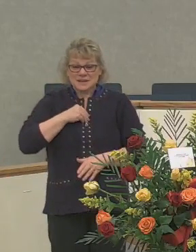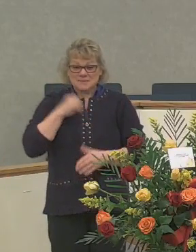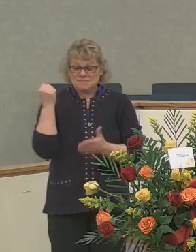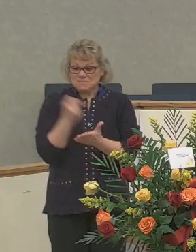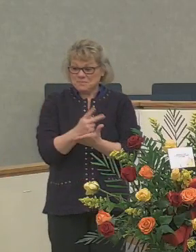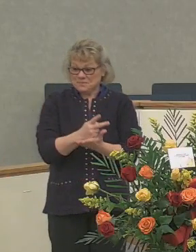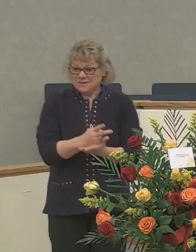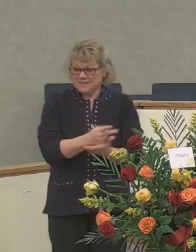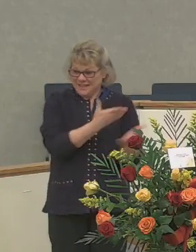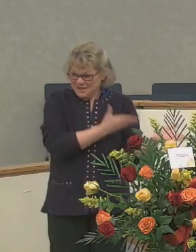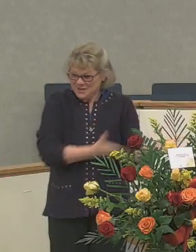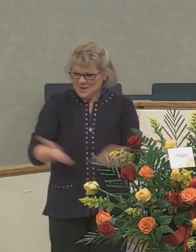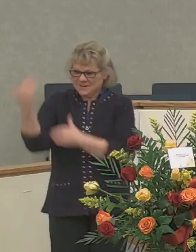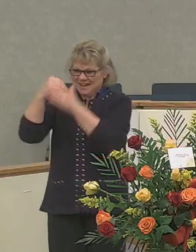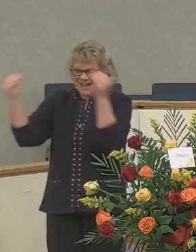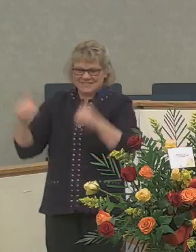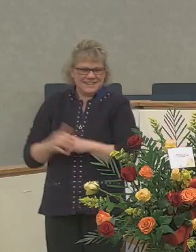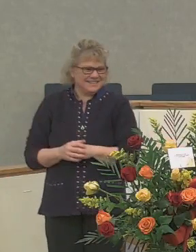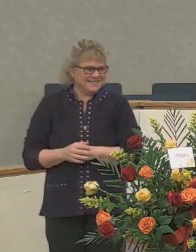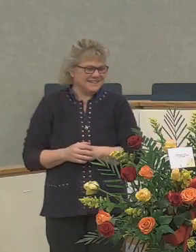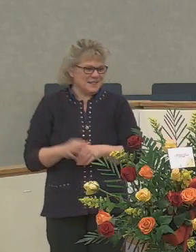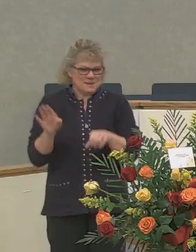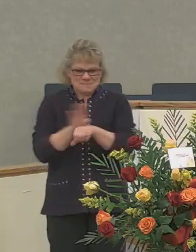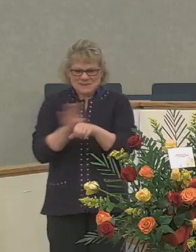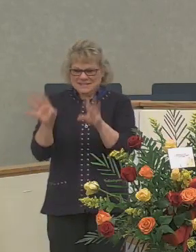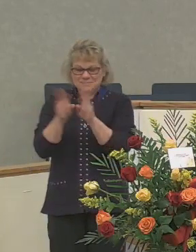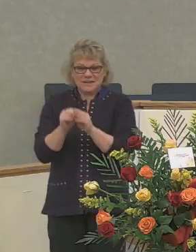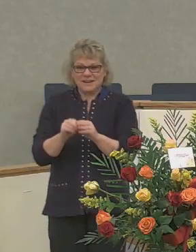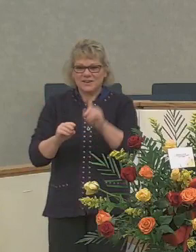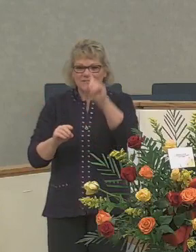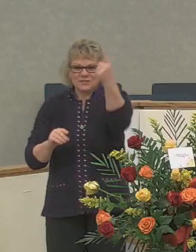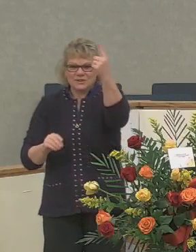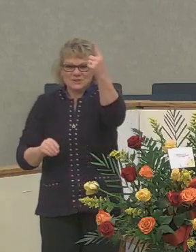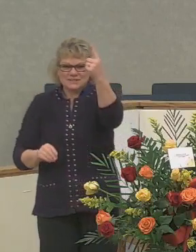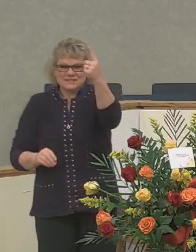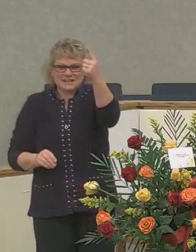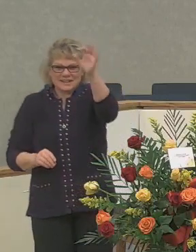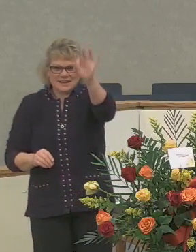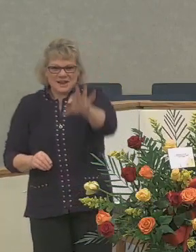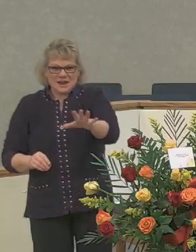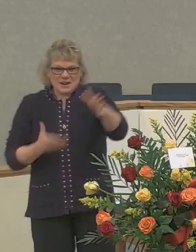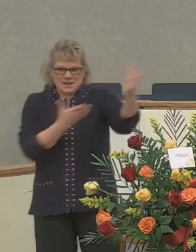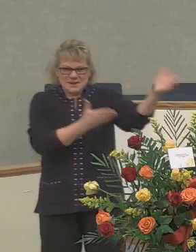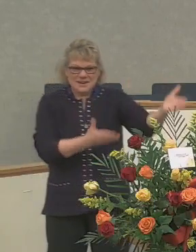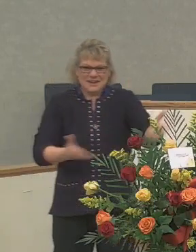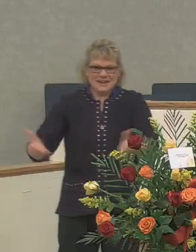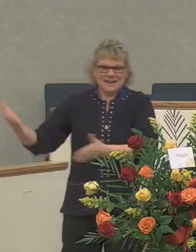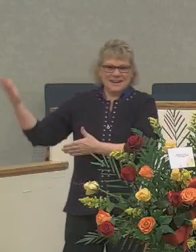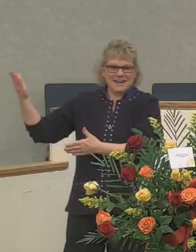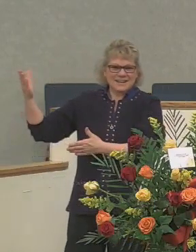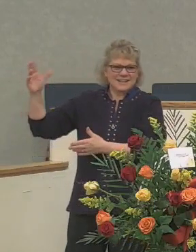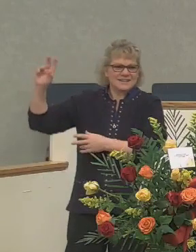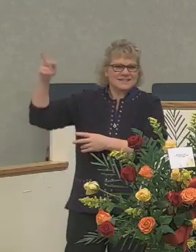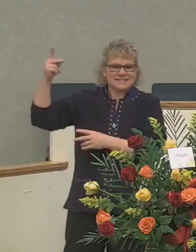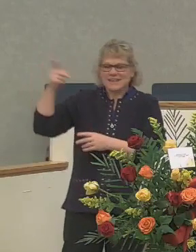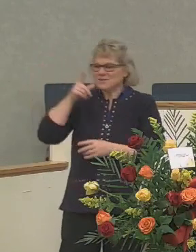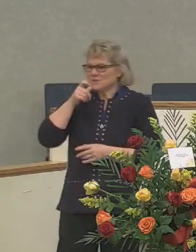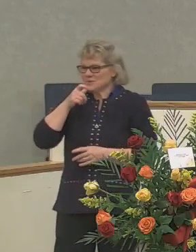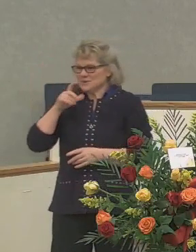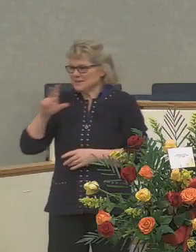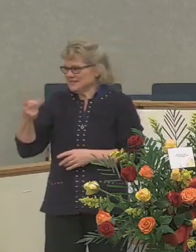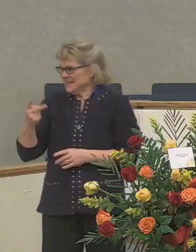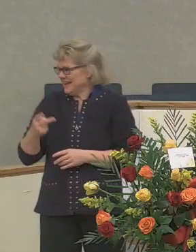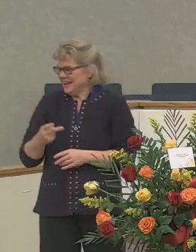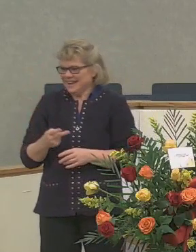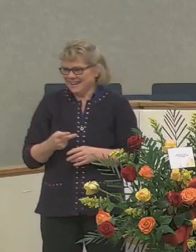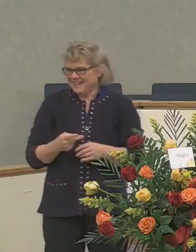motion here in a business meeting. Do I have a first to transfer Brother Marion's? We got a first. Anybody willing to second